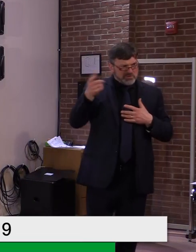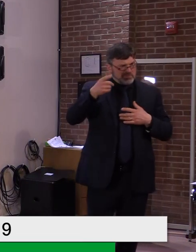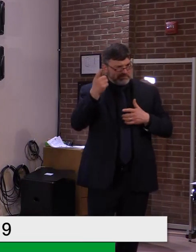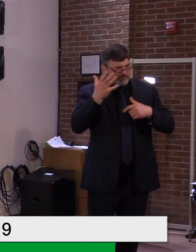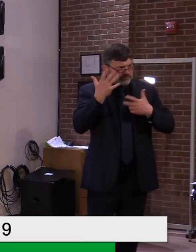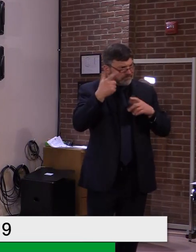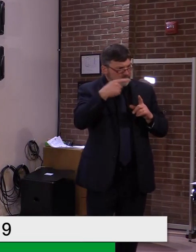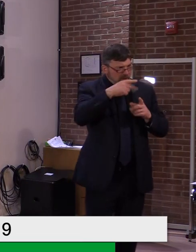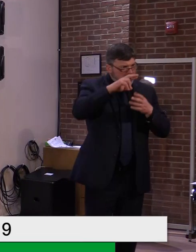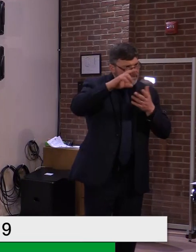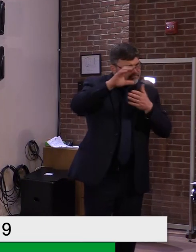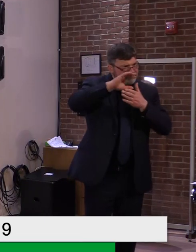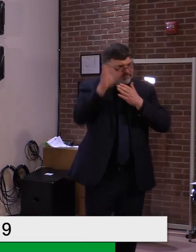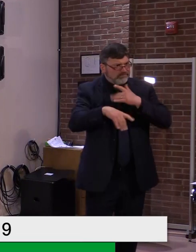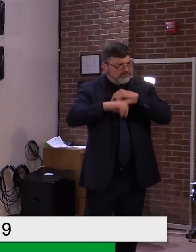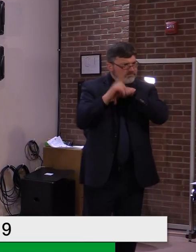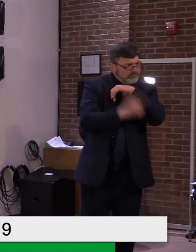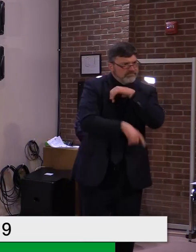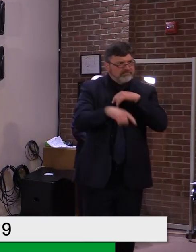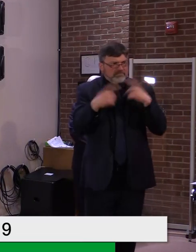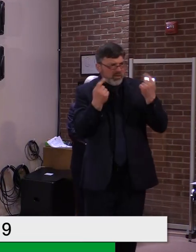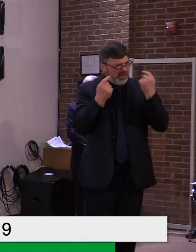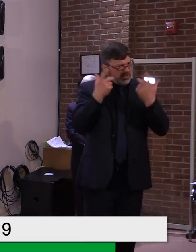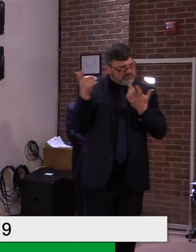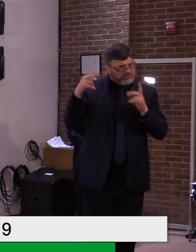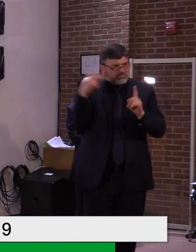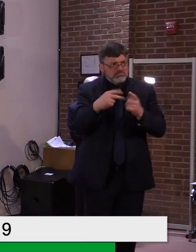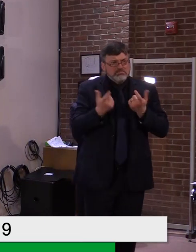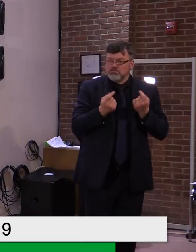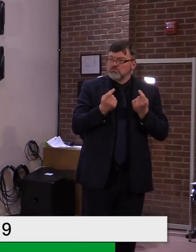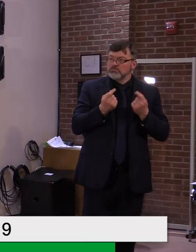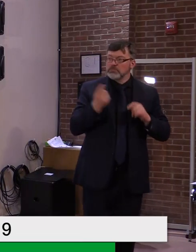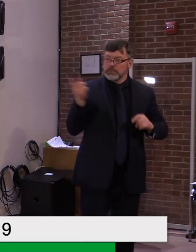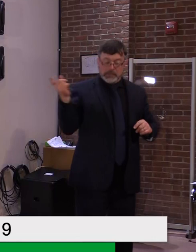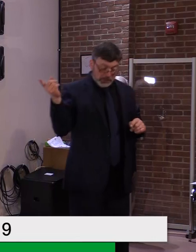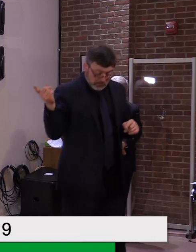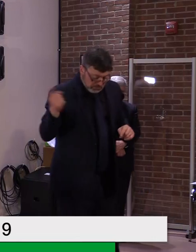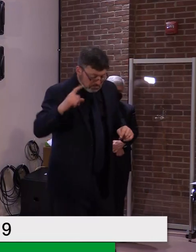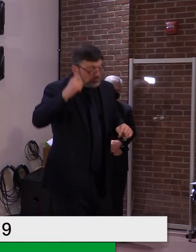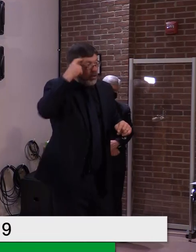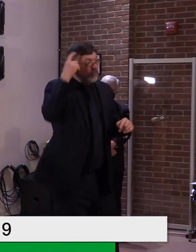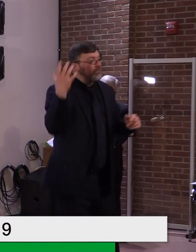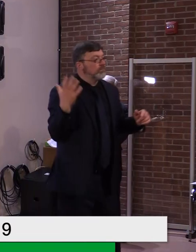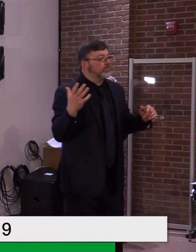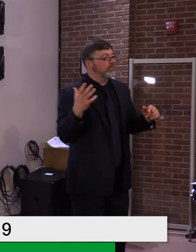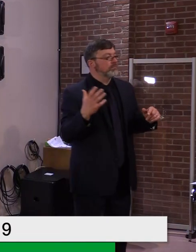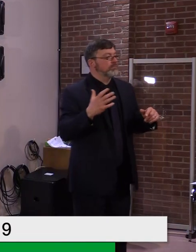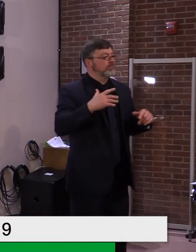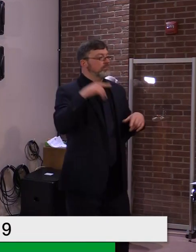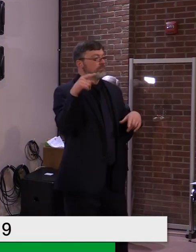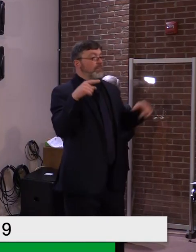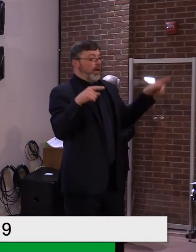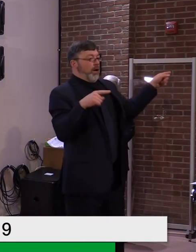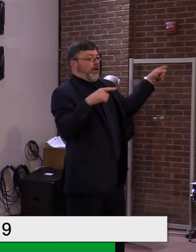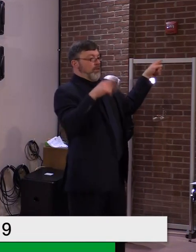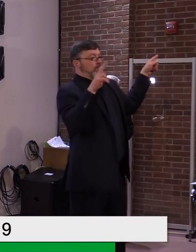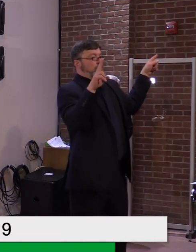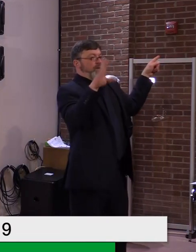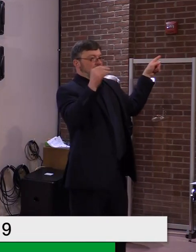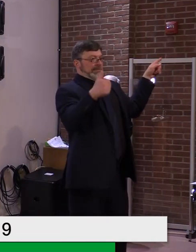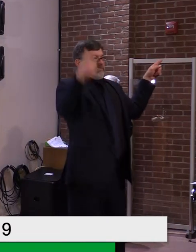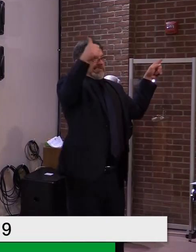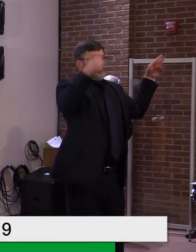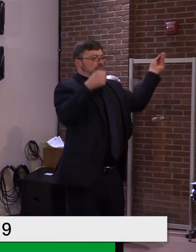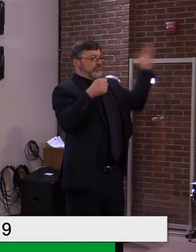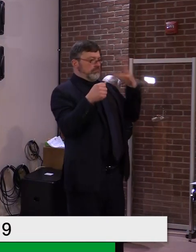the university, and we are in contact when they have any type of increase in cases and they need any advice